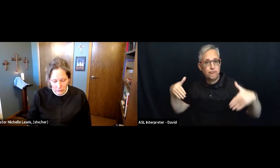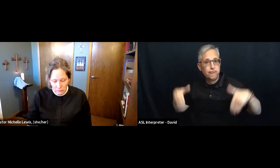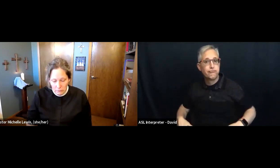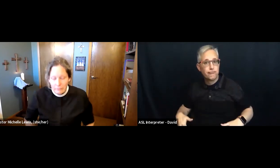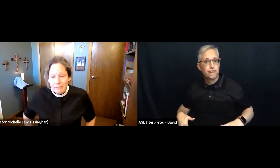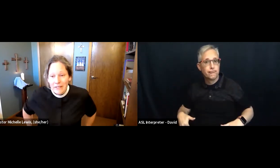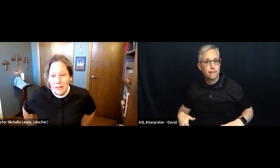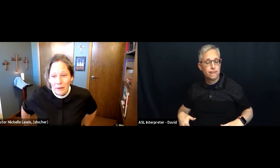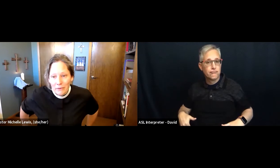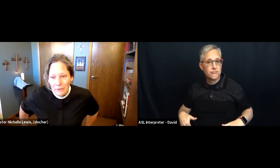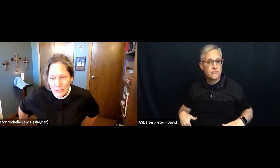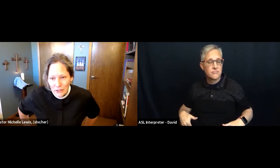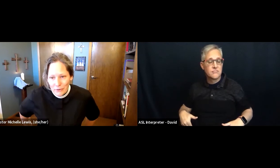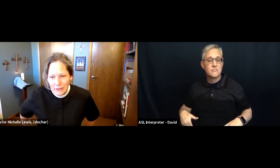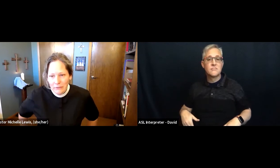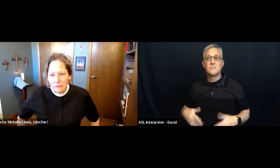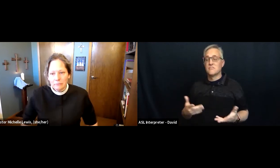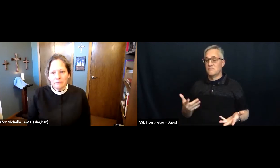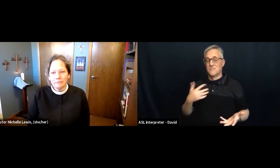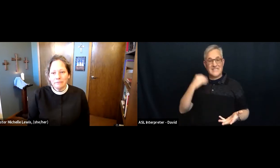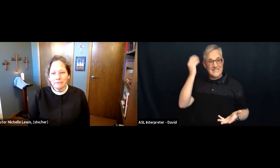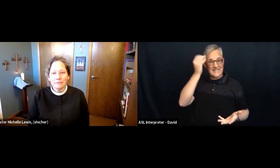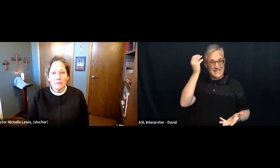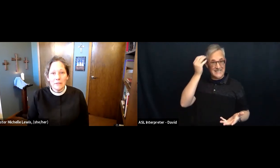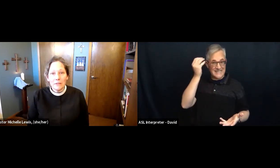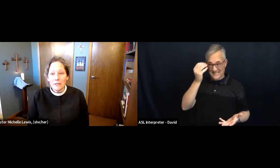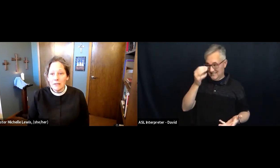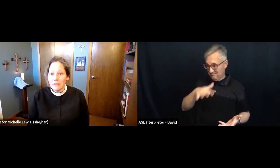And to think about those children